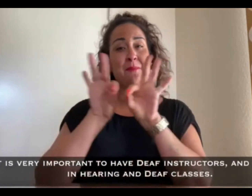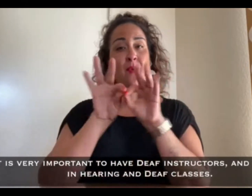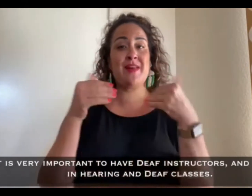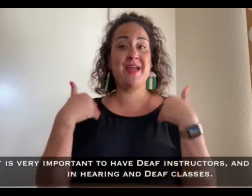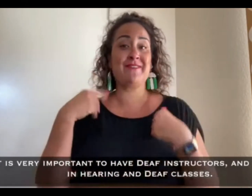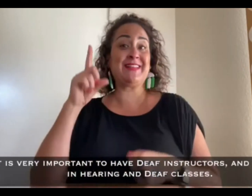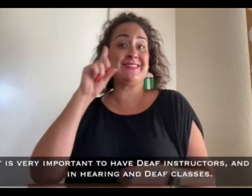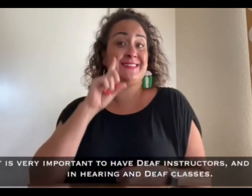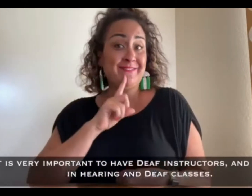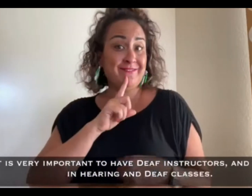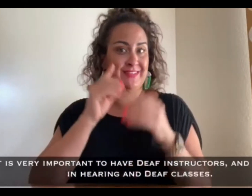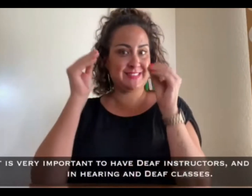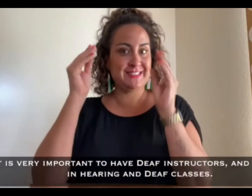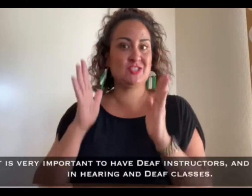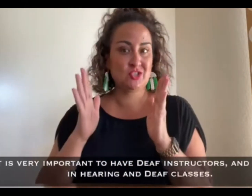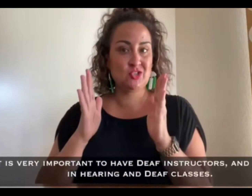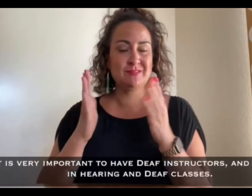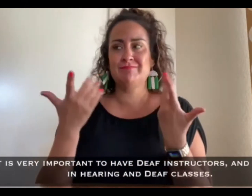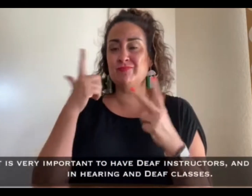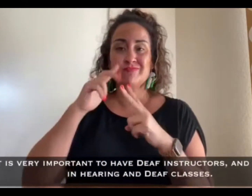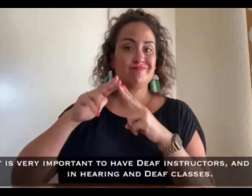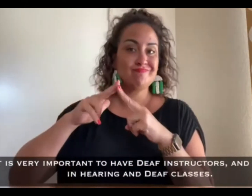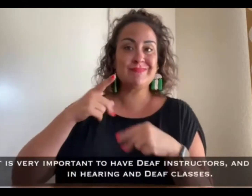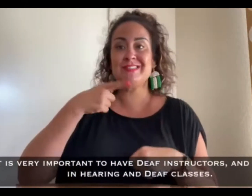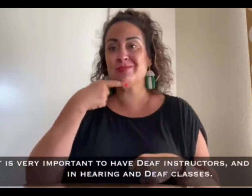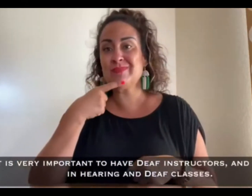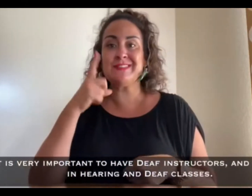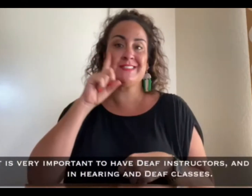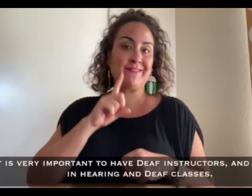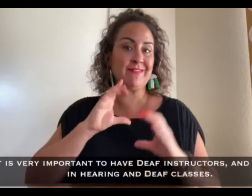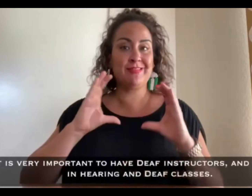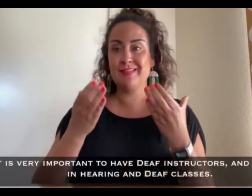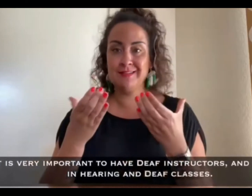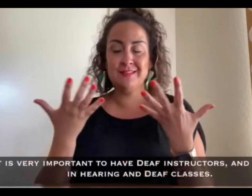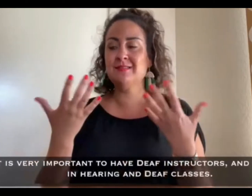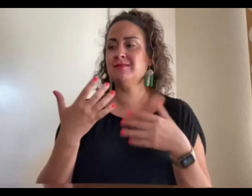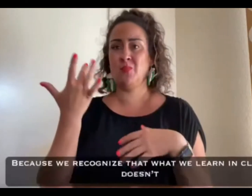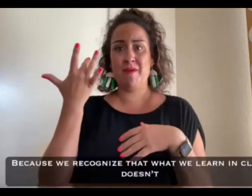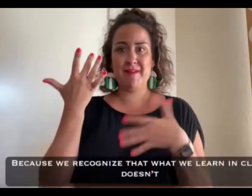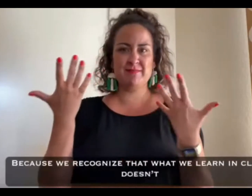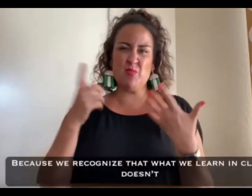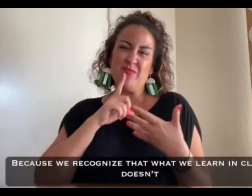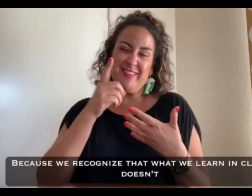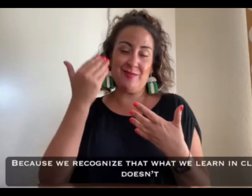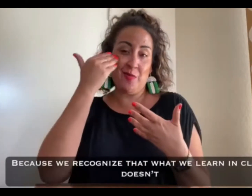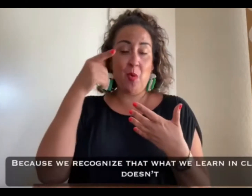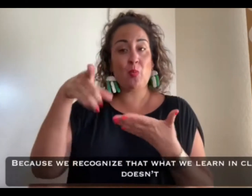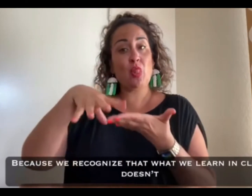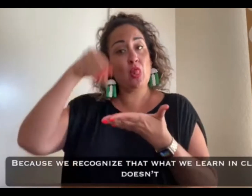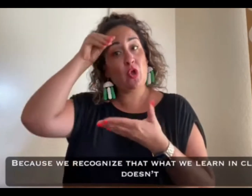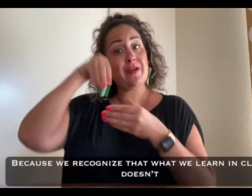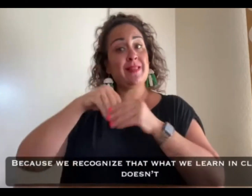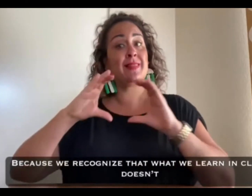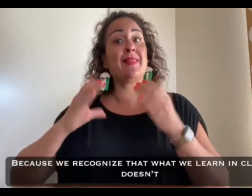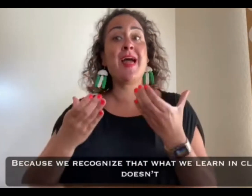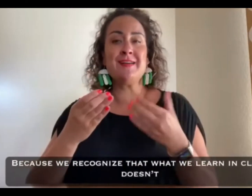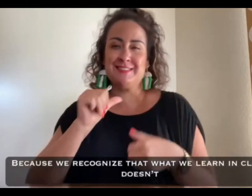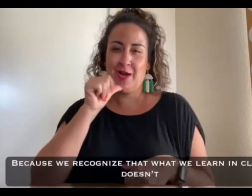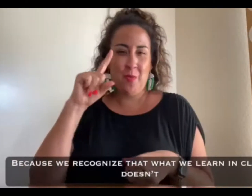It is very important for us to have deaf instructors, and that's in hearing and deaf classes, because we recognize that what we learn in class doesn't solely